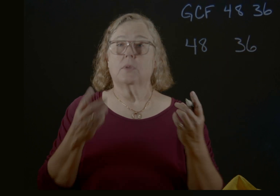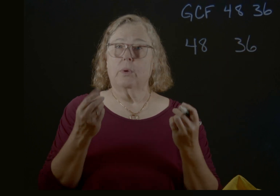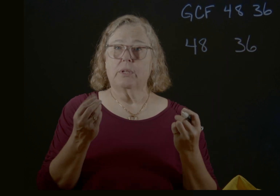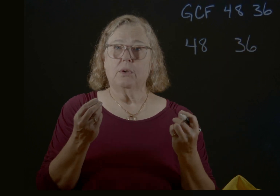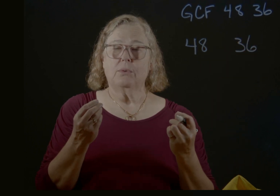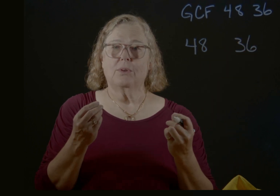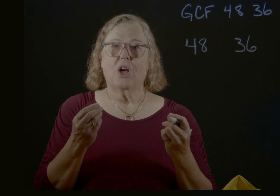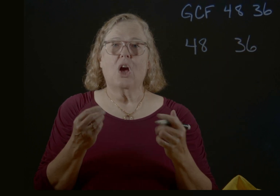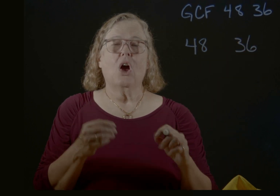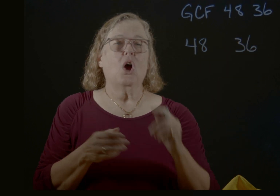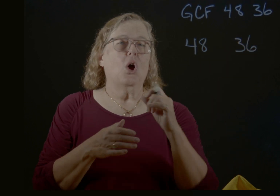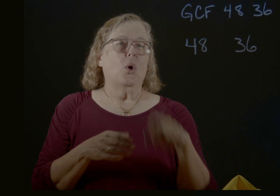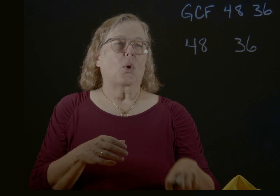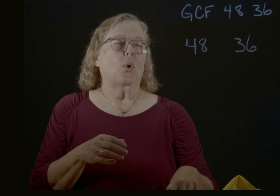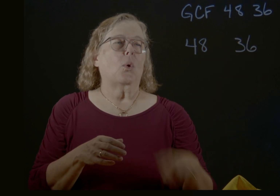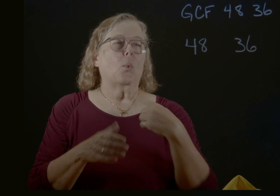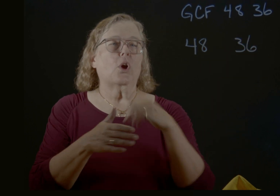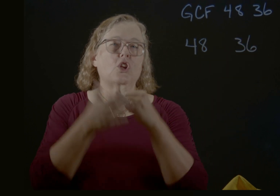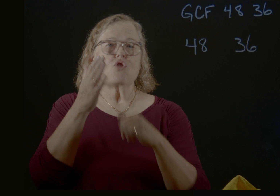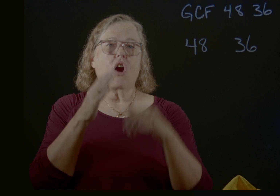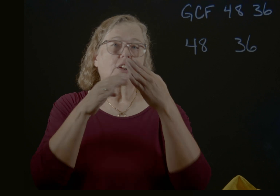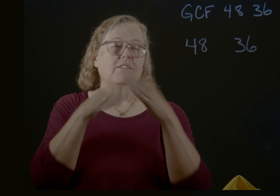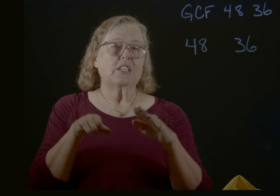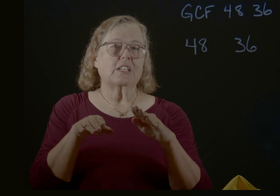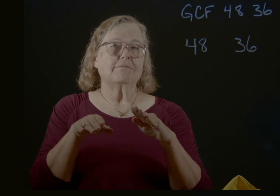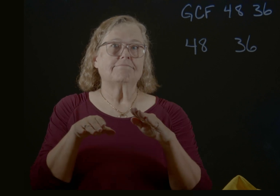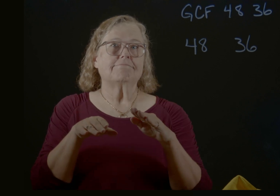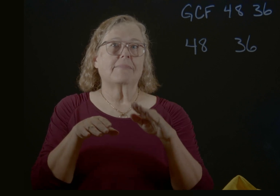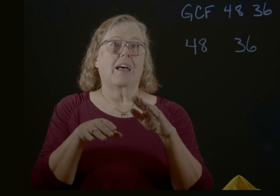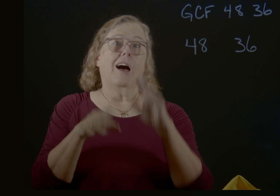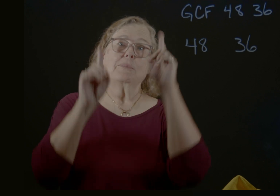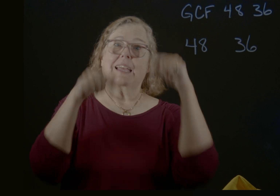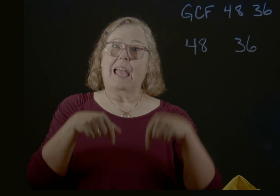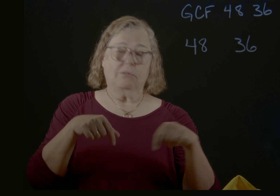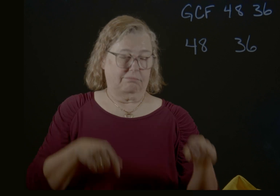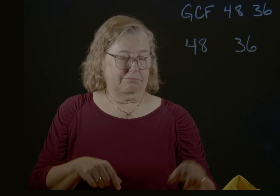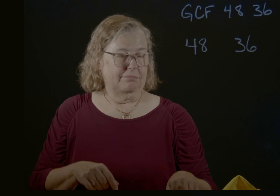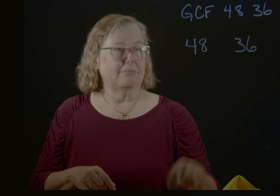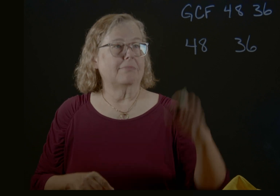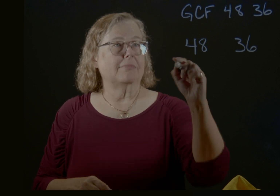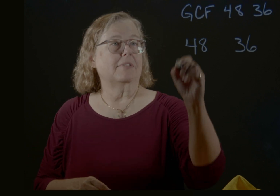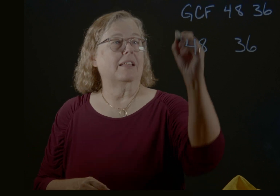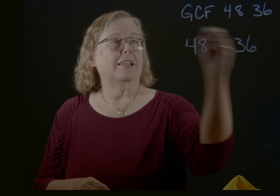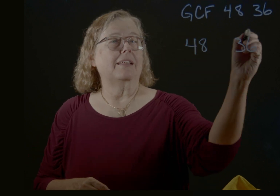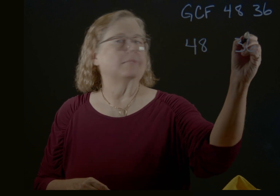All right, so what are we going to do? We're going to draw the division upside down. Not like